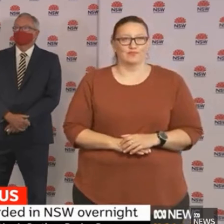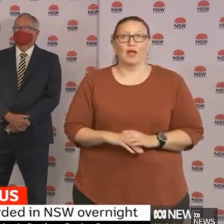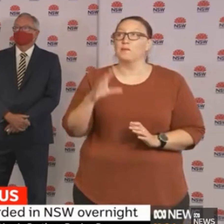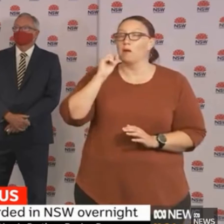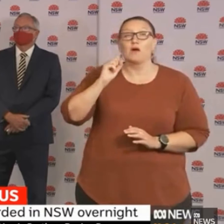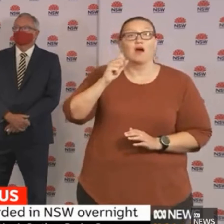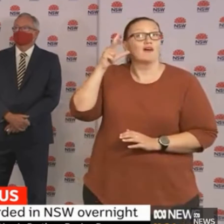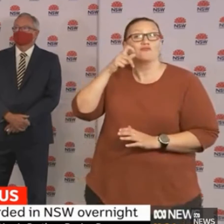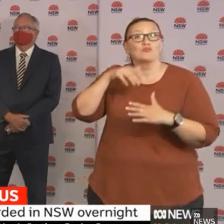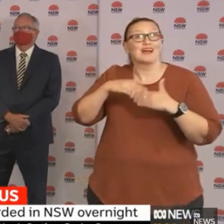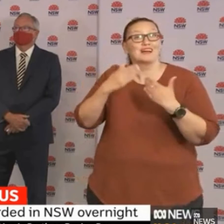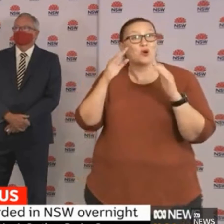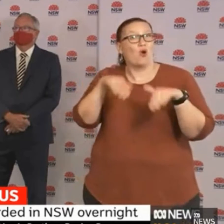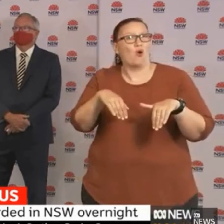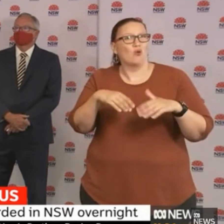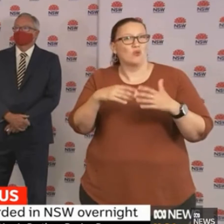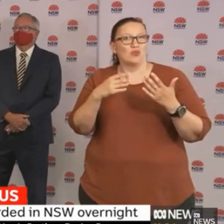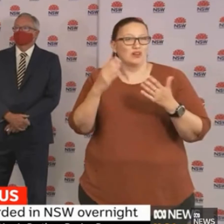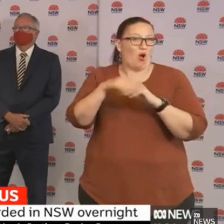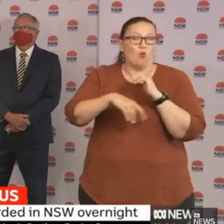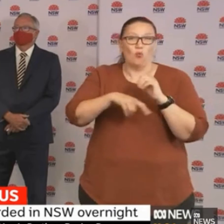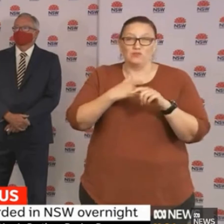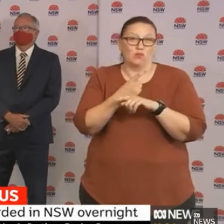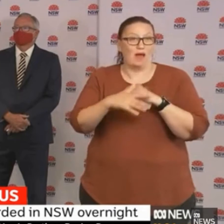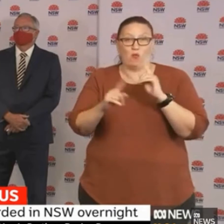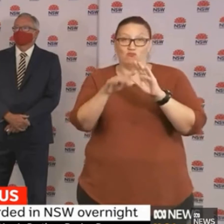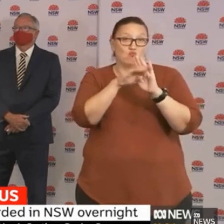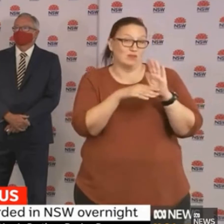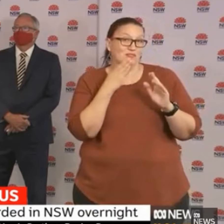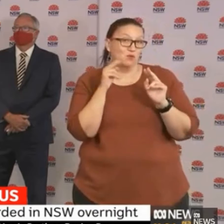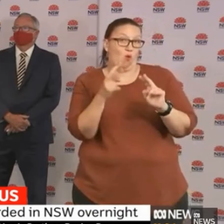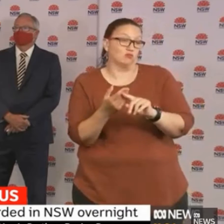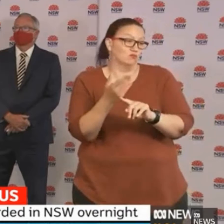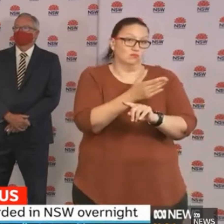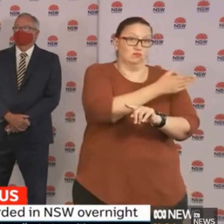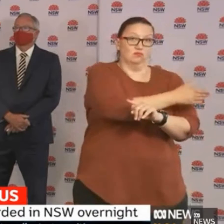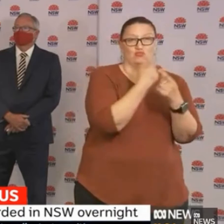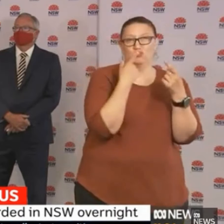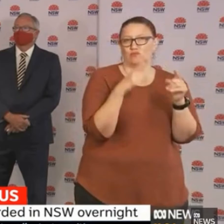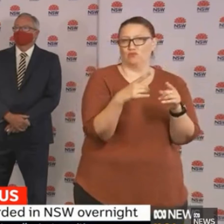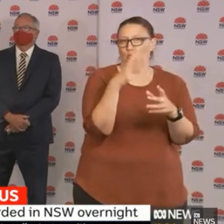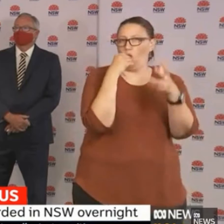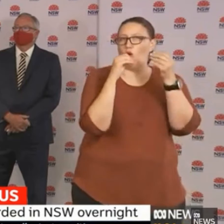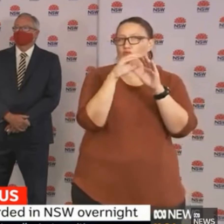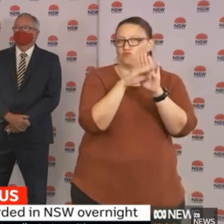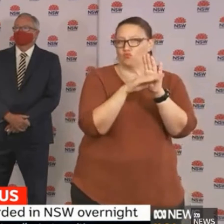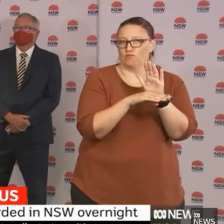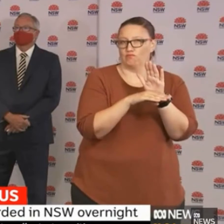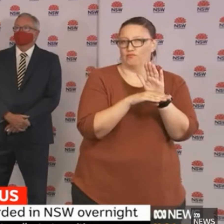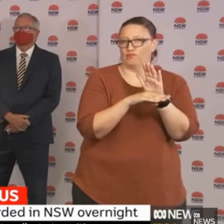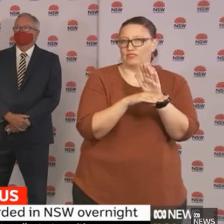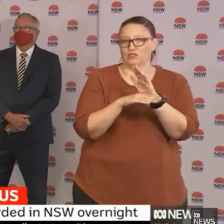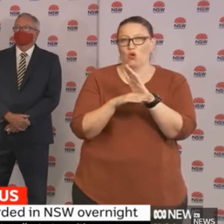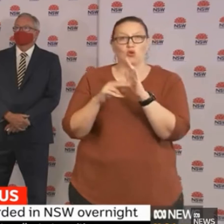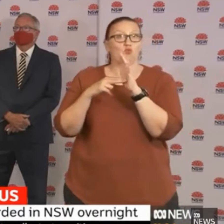the 30th of December. So for regional New South Wales, nothing changes, arrangements are the same. For Greater Sydney, nothing changes,